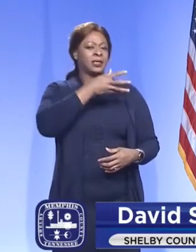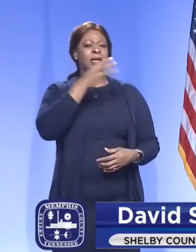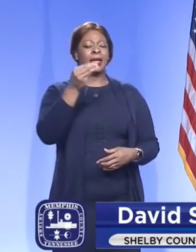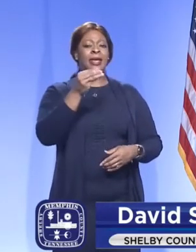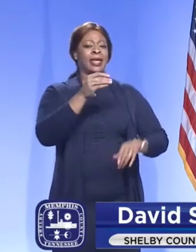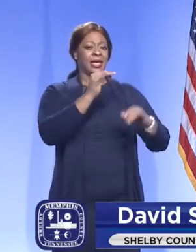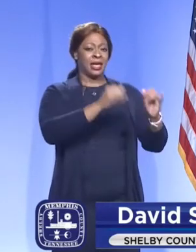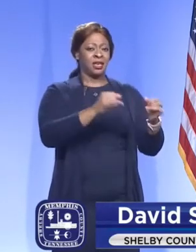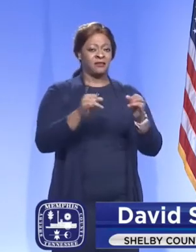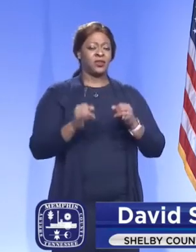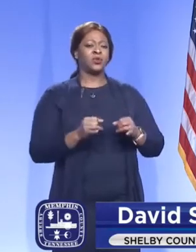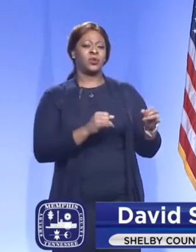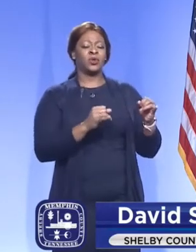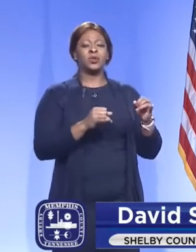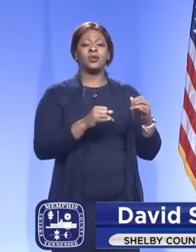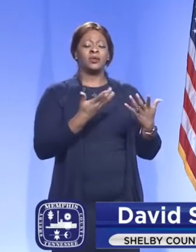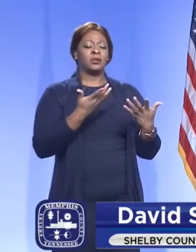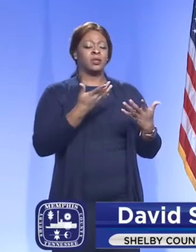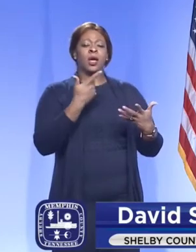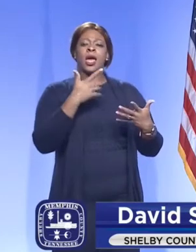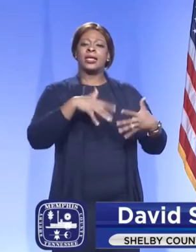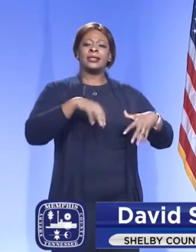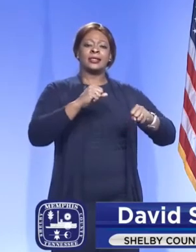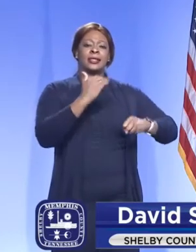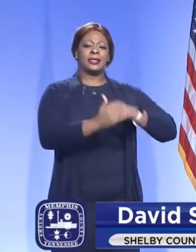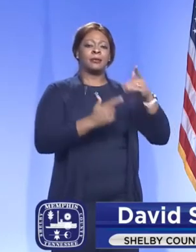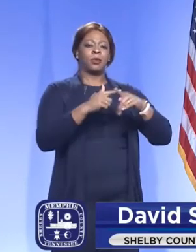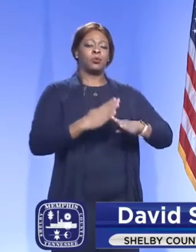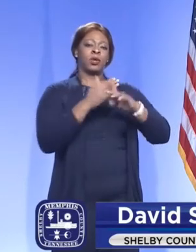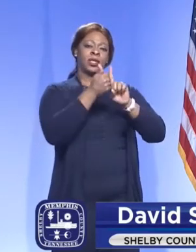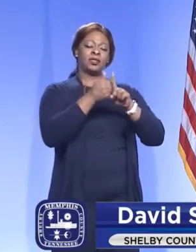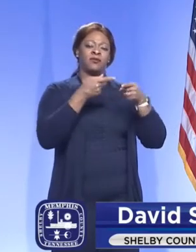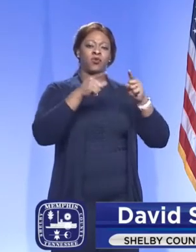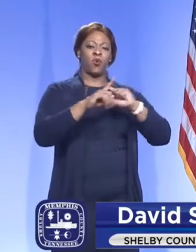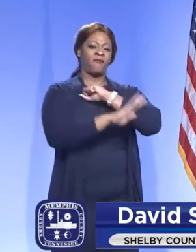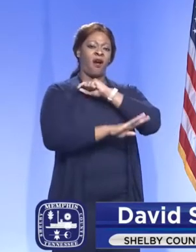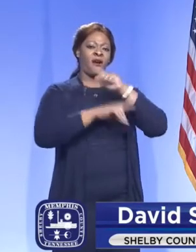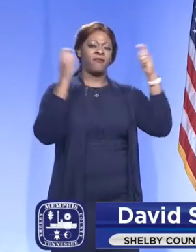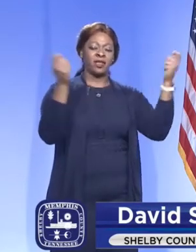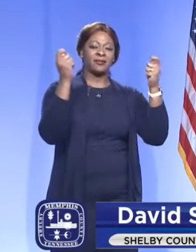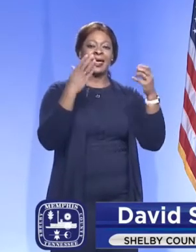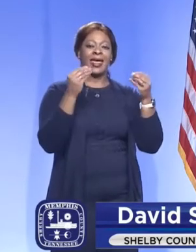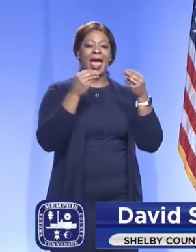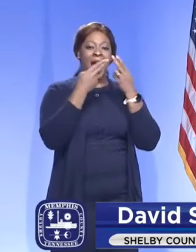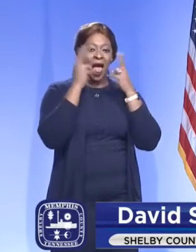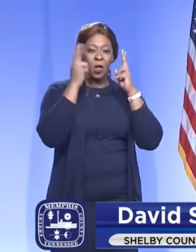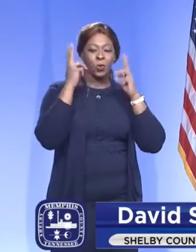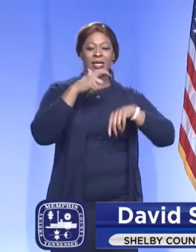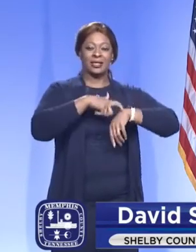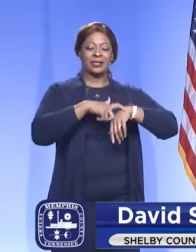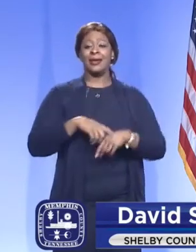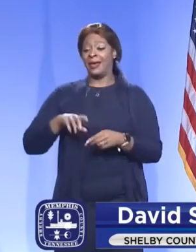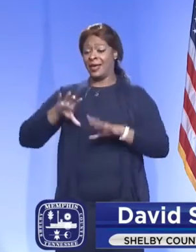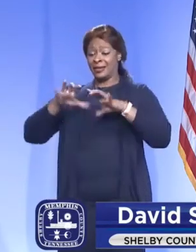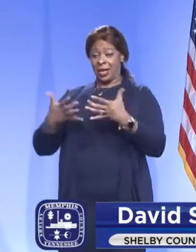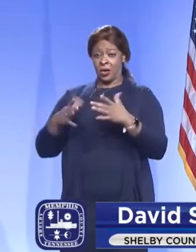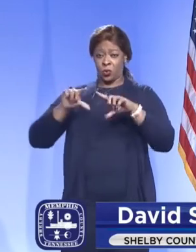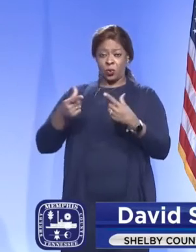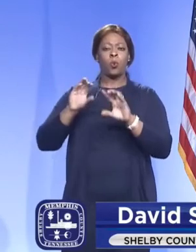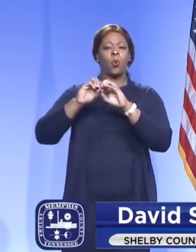to cancel, quote unquote, Halloween. However, we do have our communications staff working on some